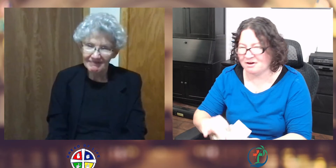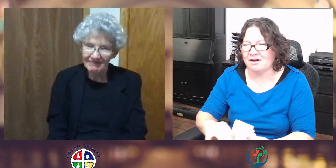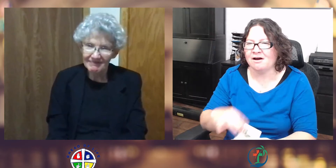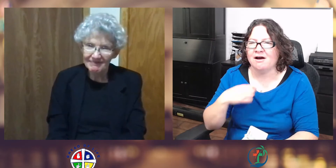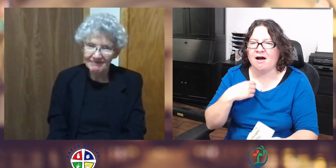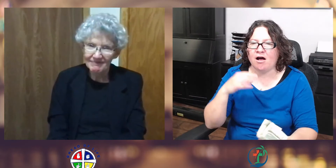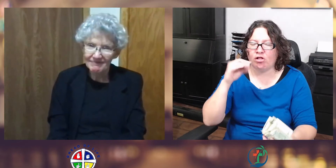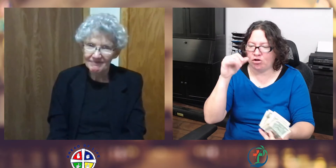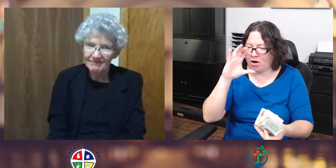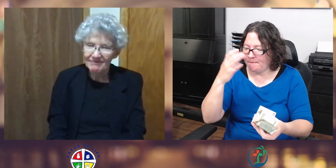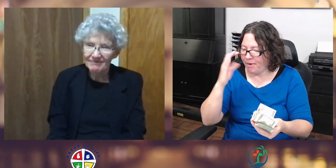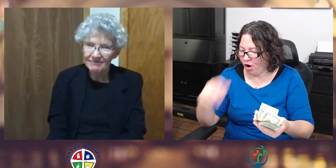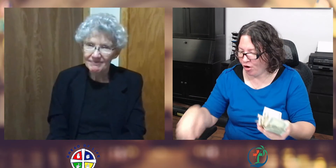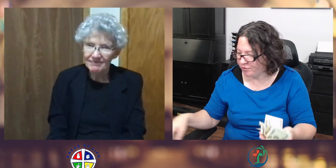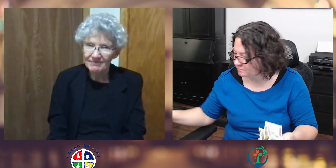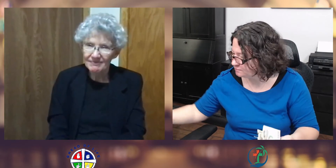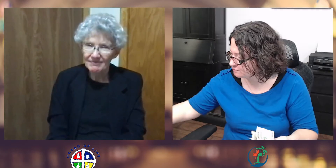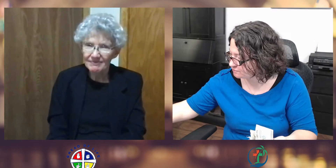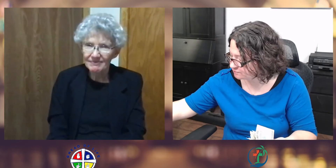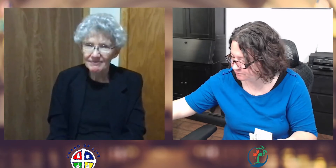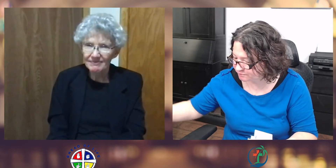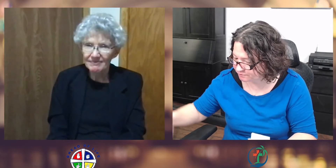father.